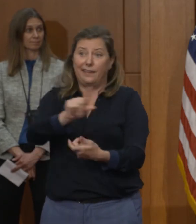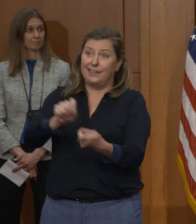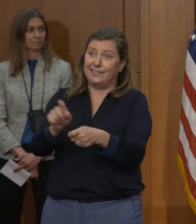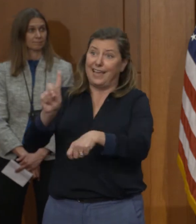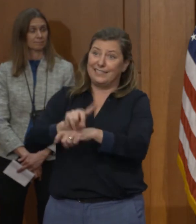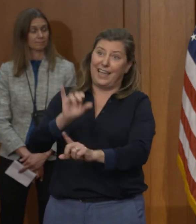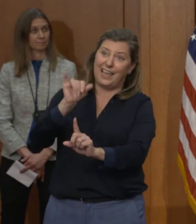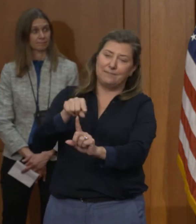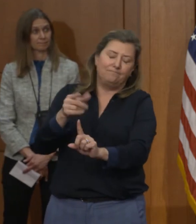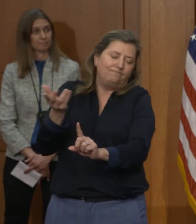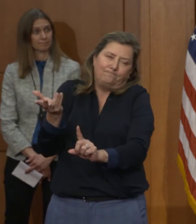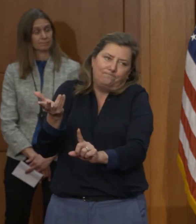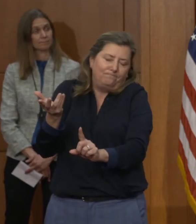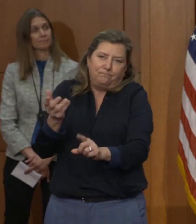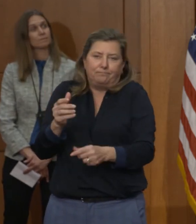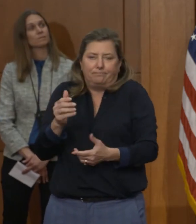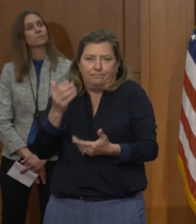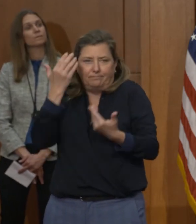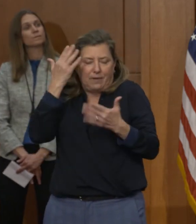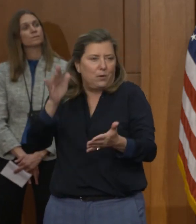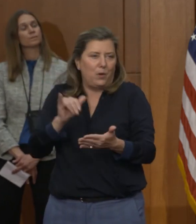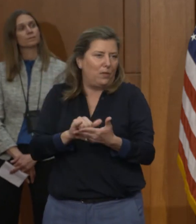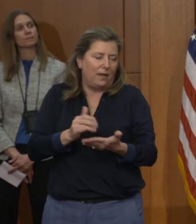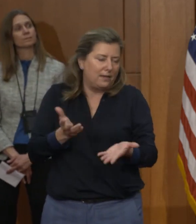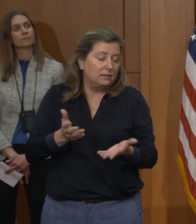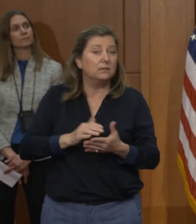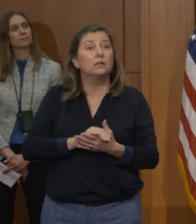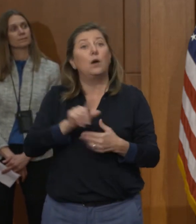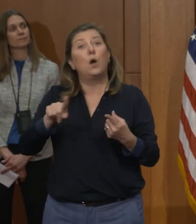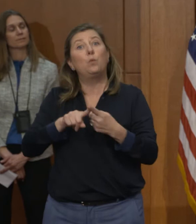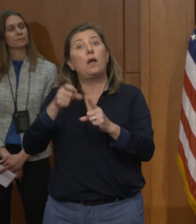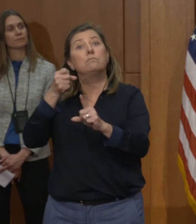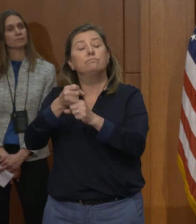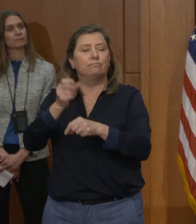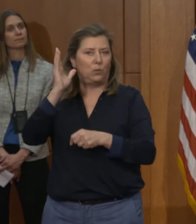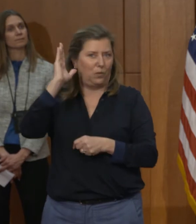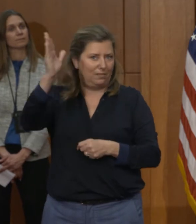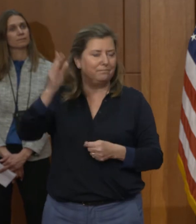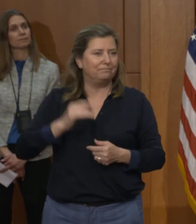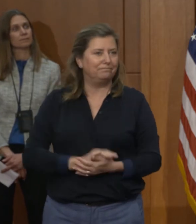date of 10,000, I don't have that, but as soon as we can get there, we will.